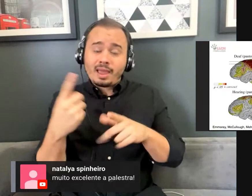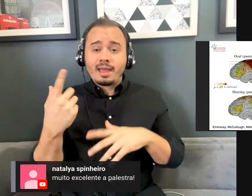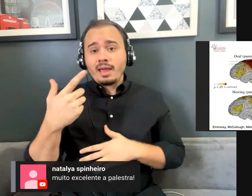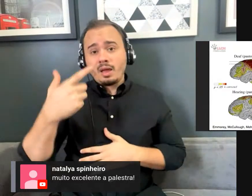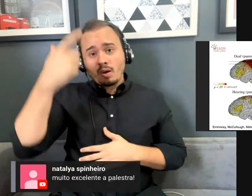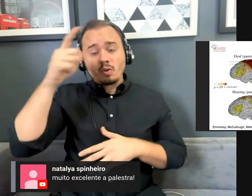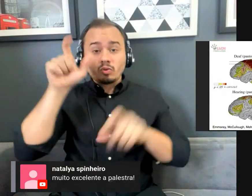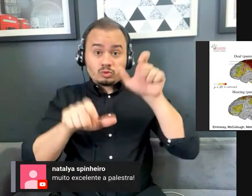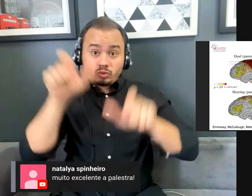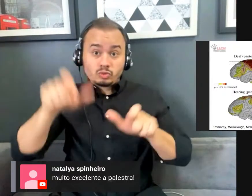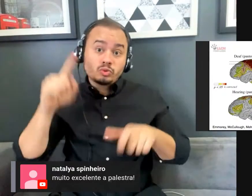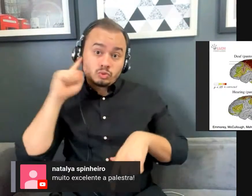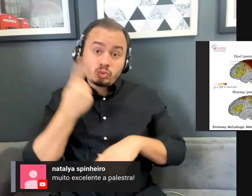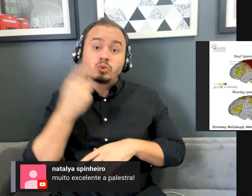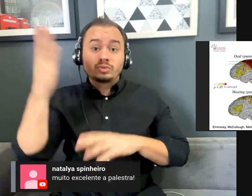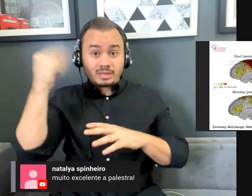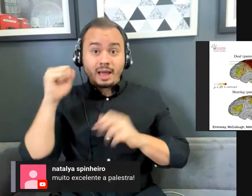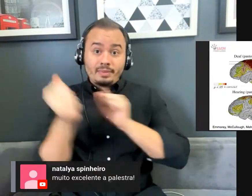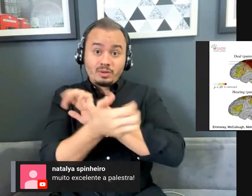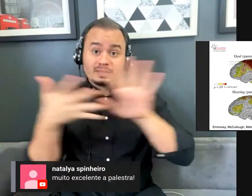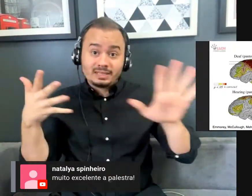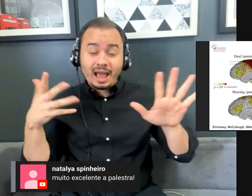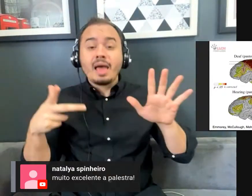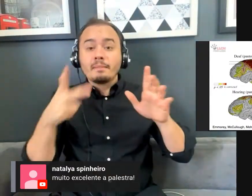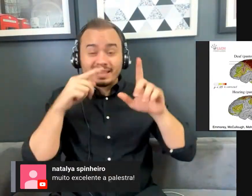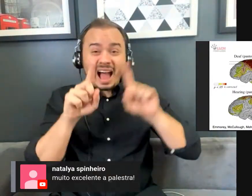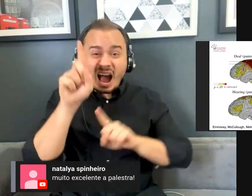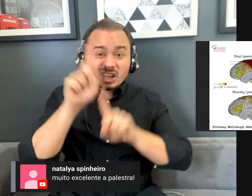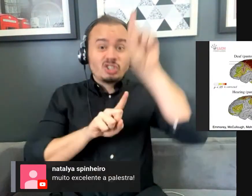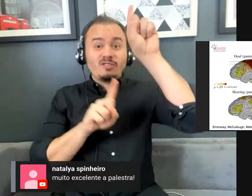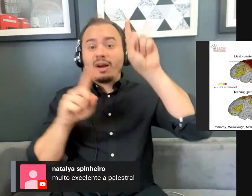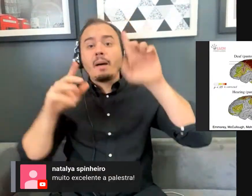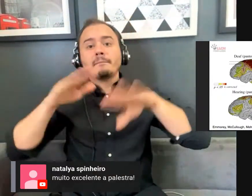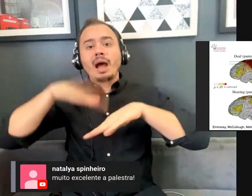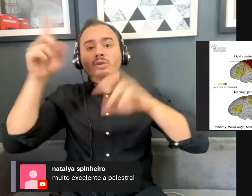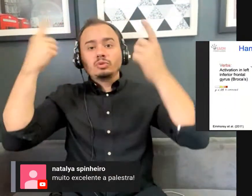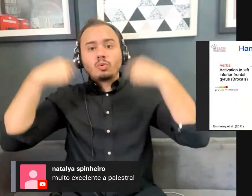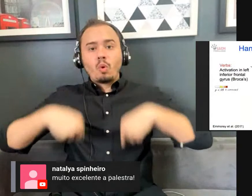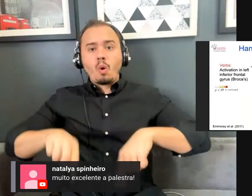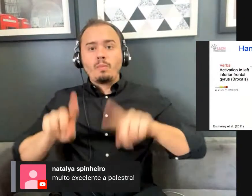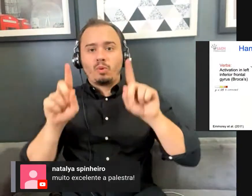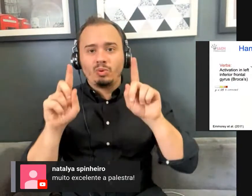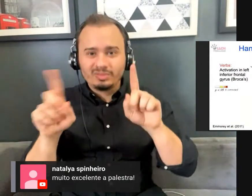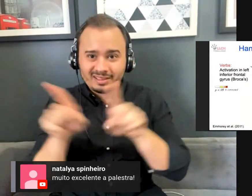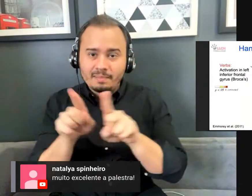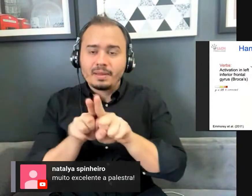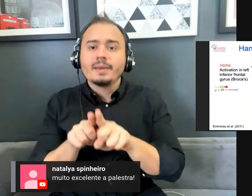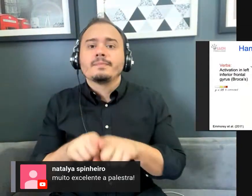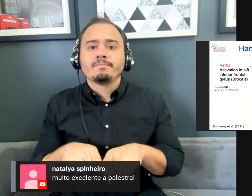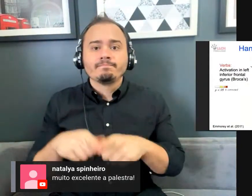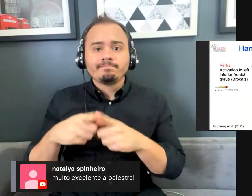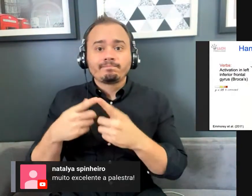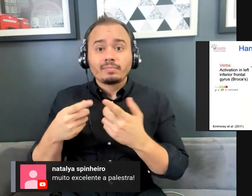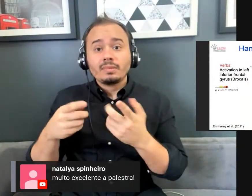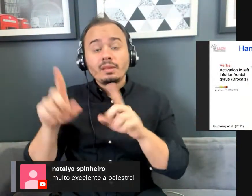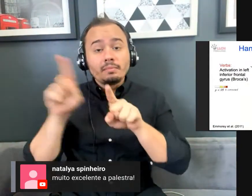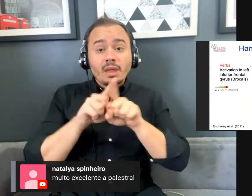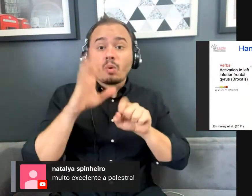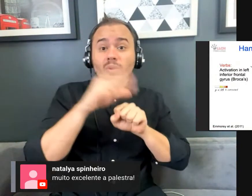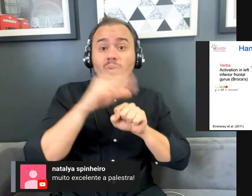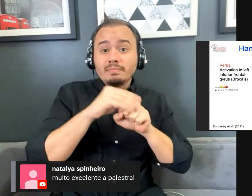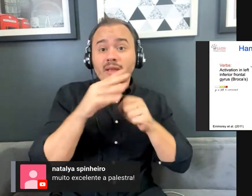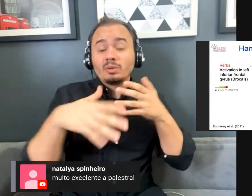for the pantomimes that the deaf signers were producing. But the key question is what happens with